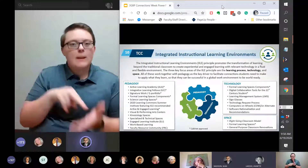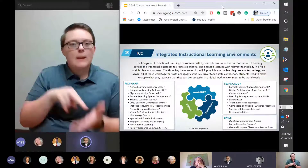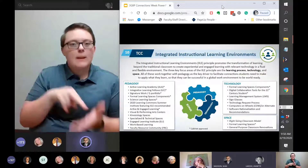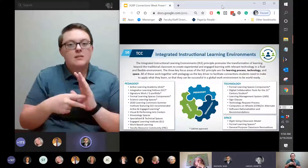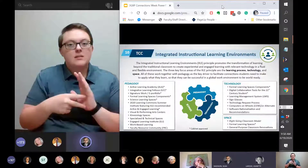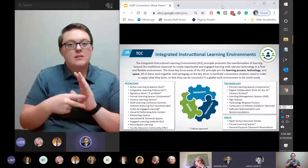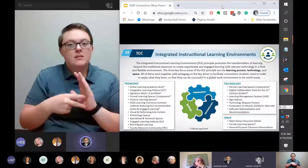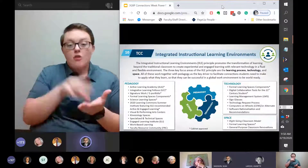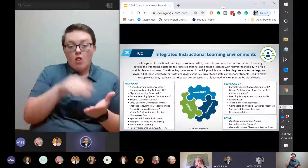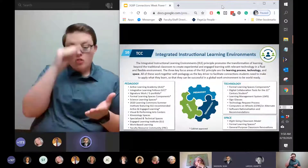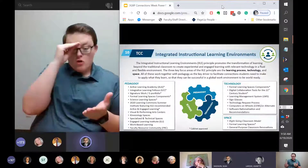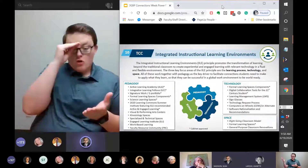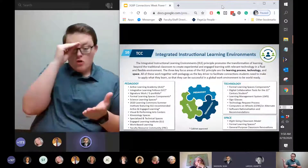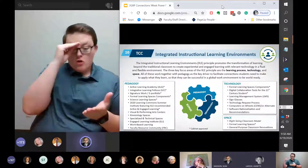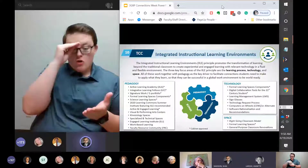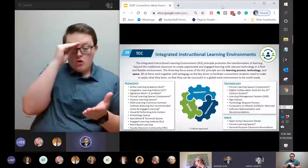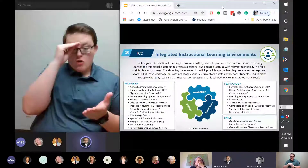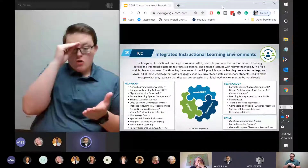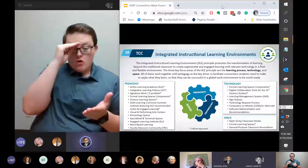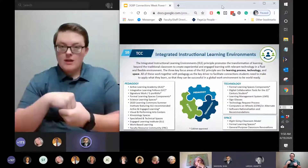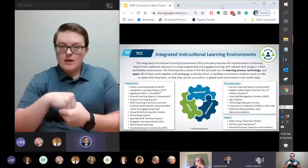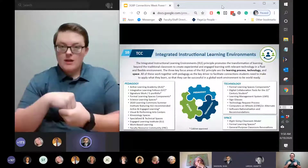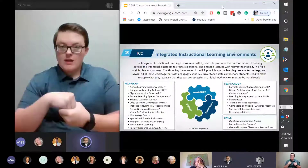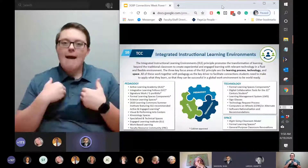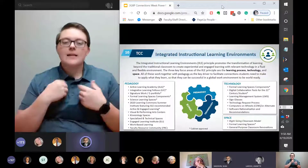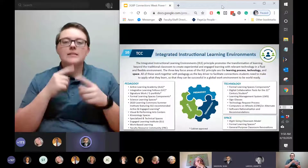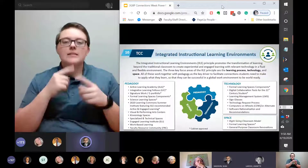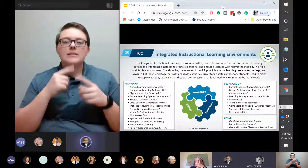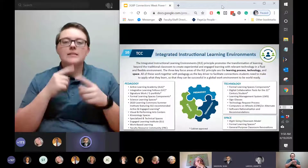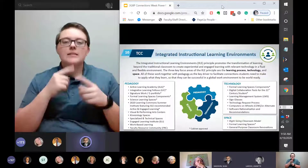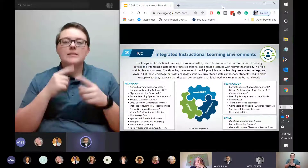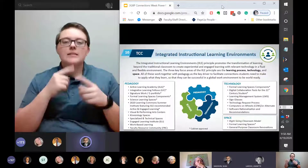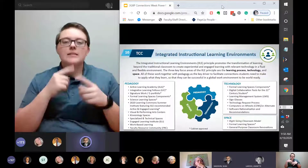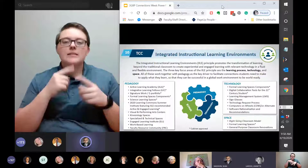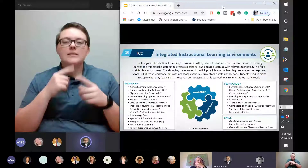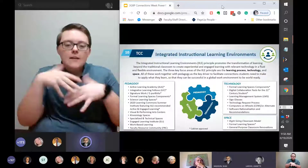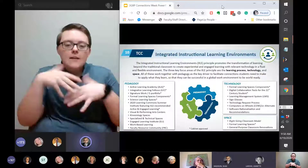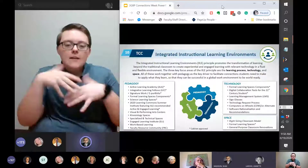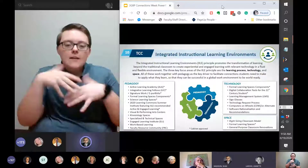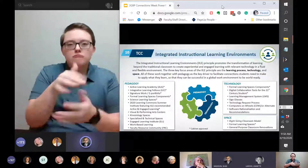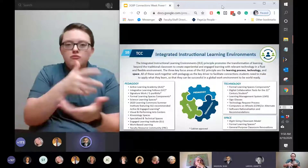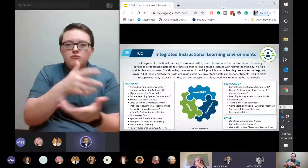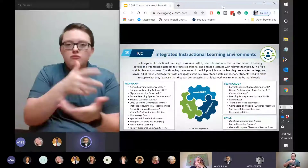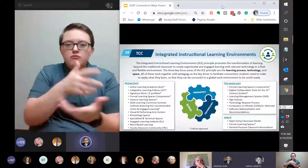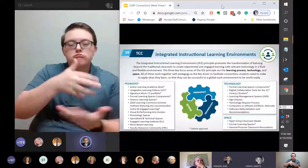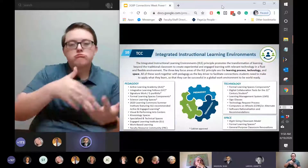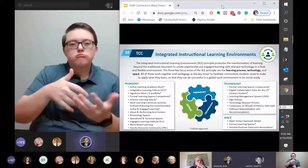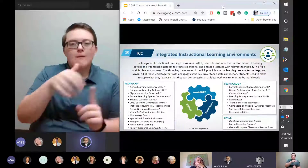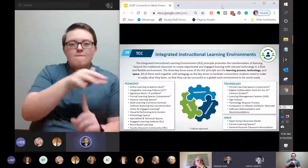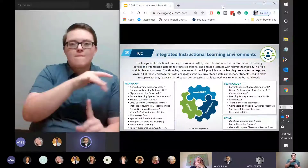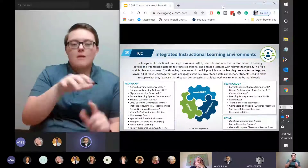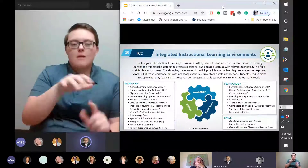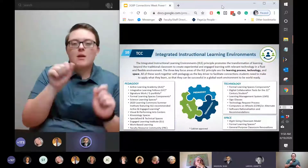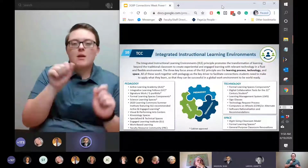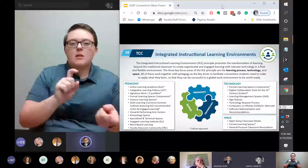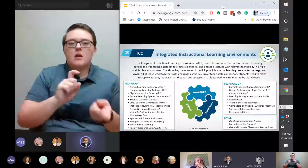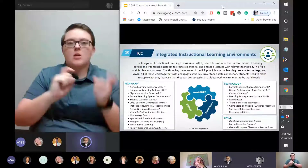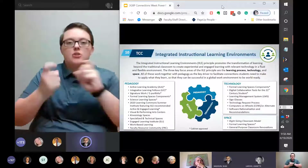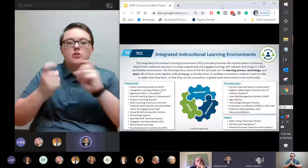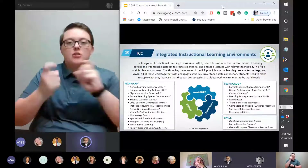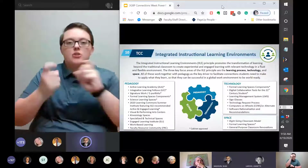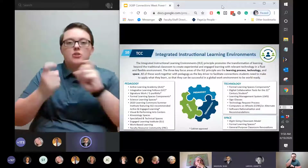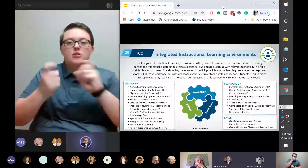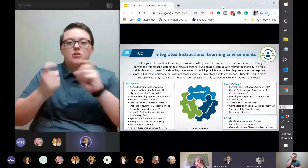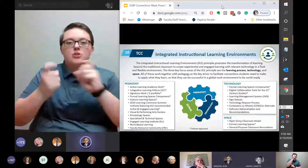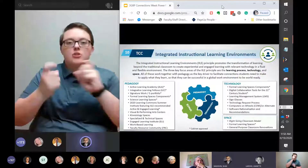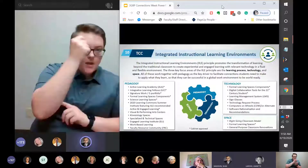which fosters an interdisciplinary, transformative, and collaborative environment that facilitates the conversion of theory into